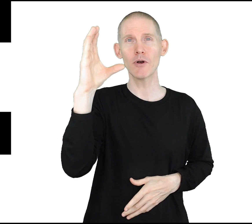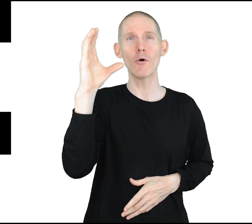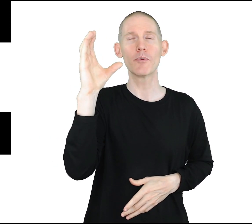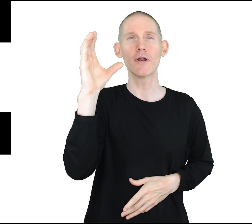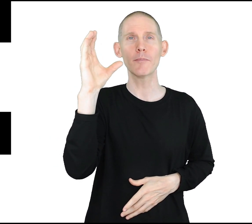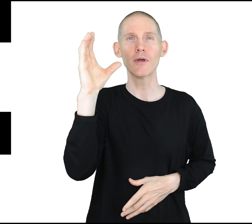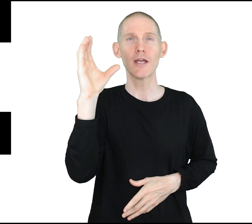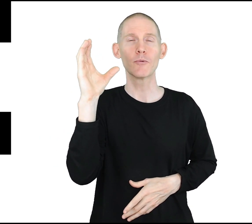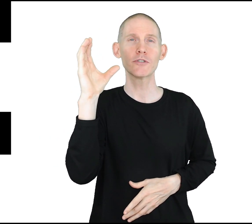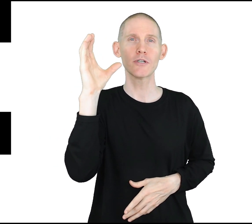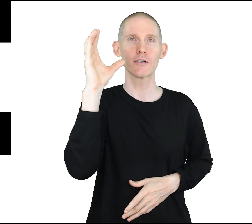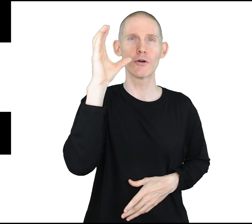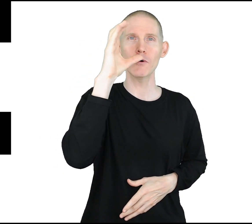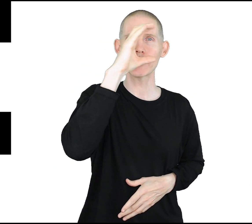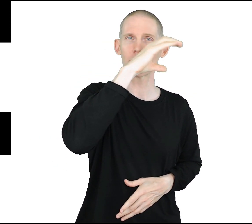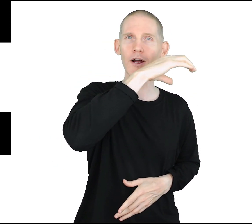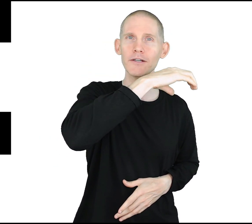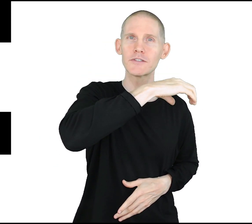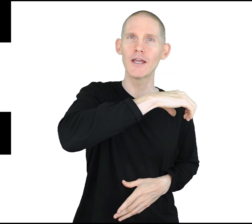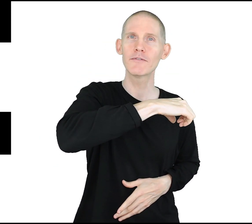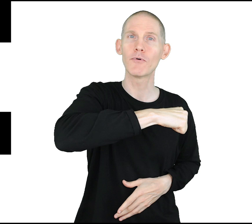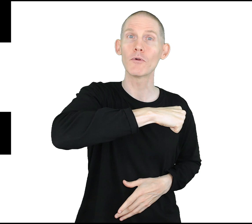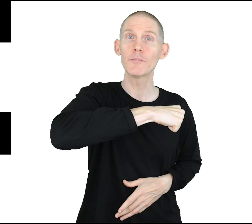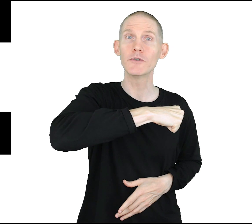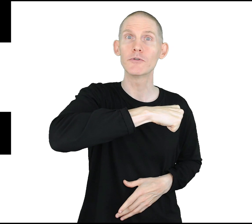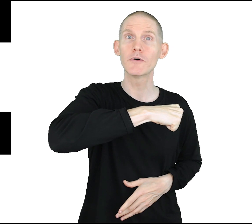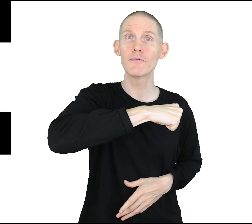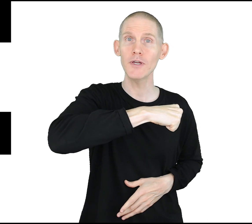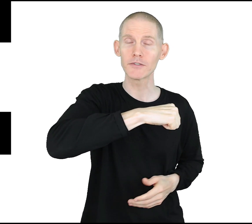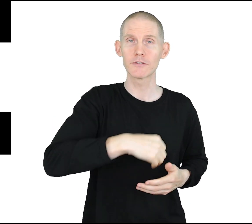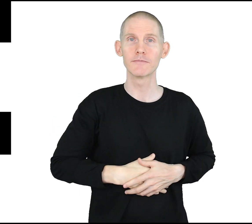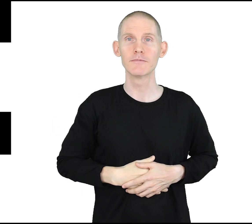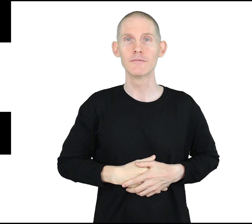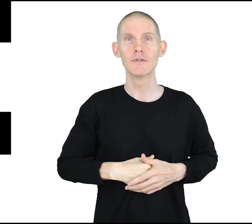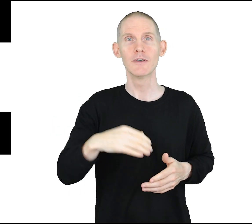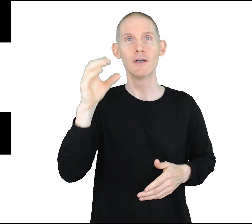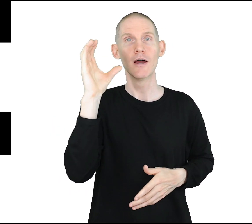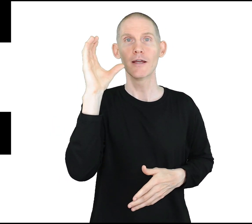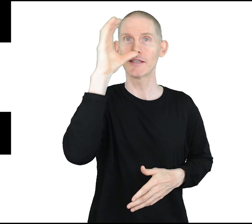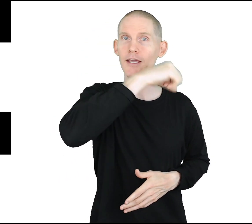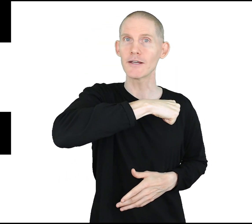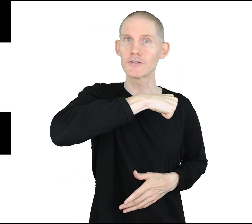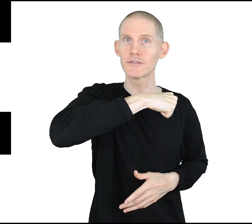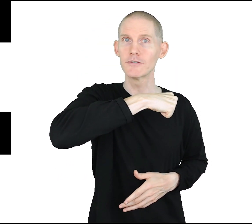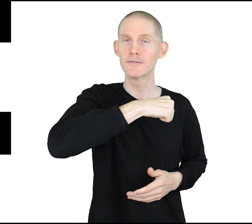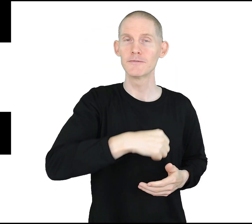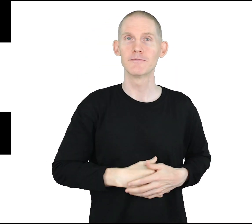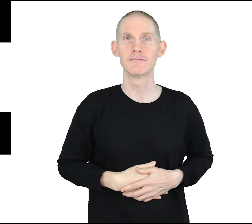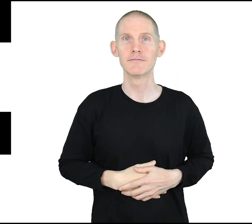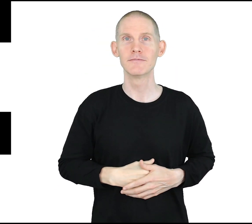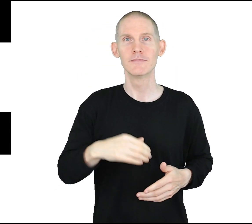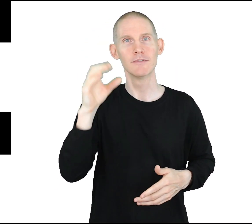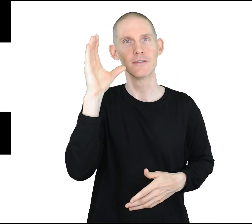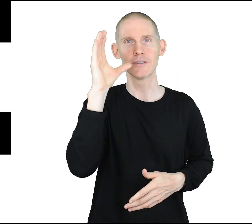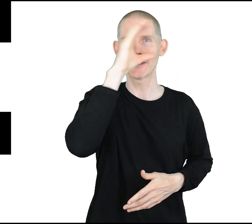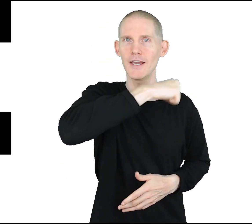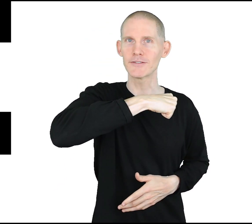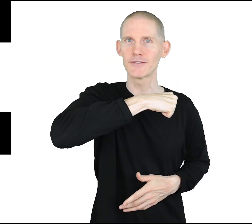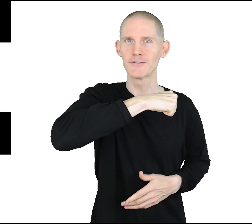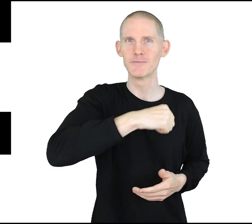open up, and we're just going to go across and fold up into a fist. Guess. Guess.